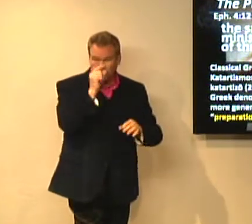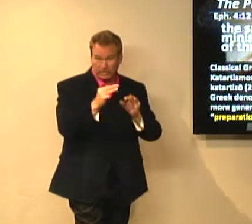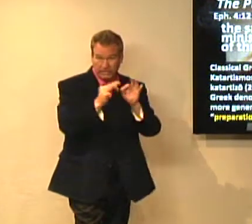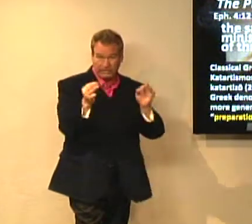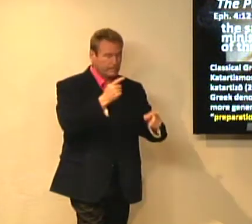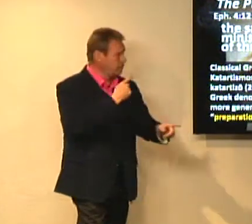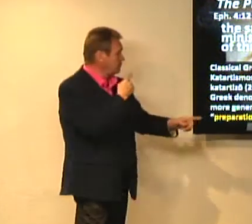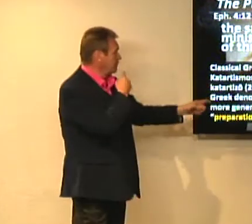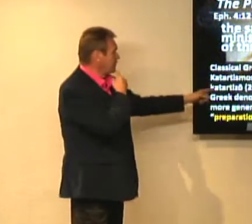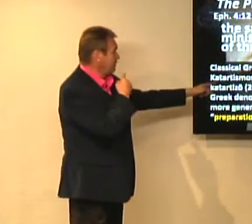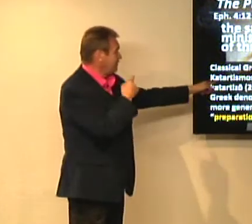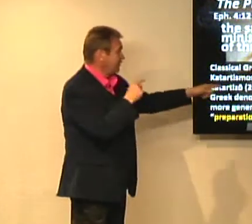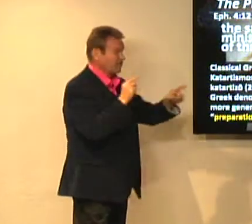it's an old Greek word,